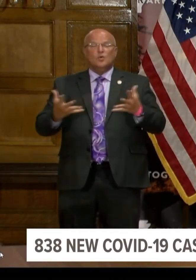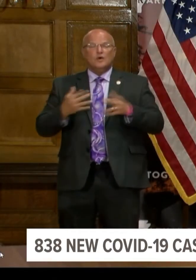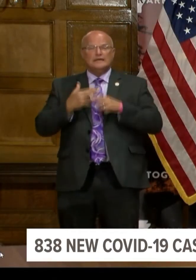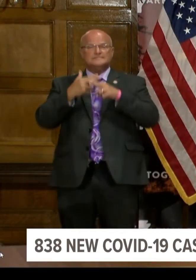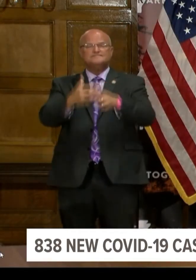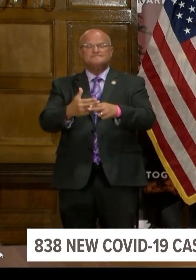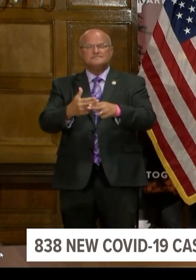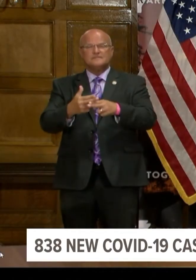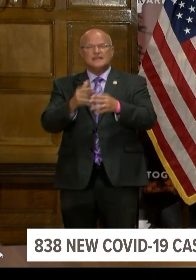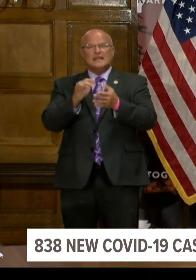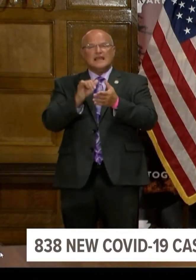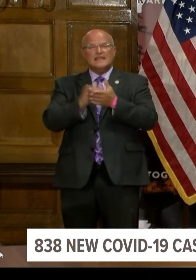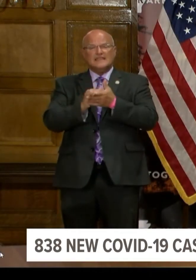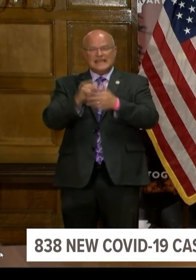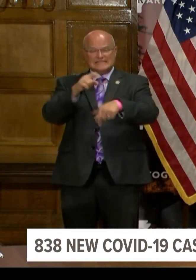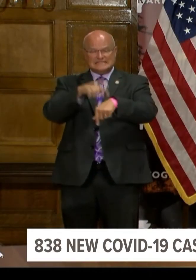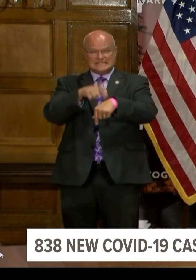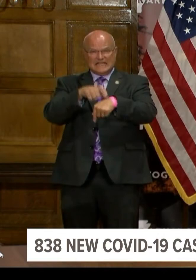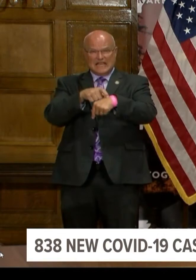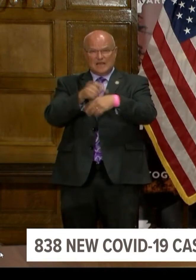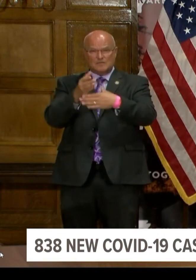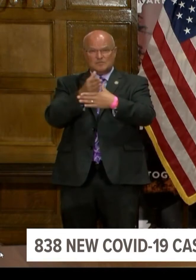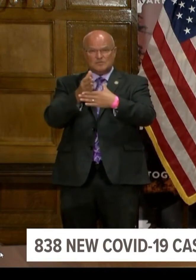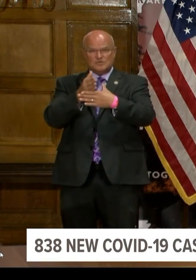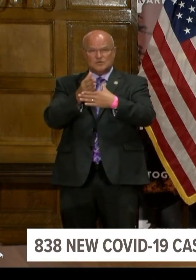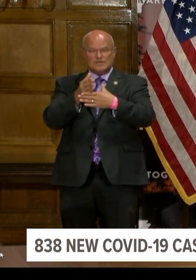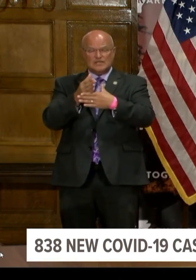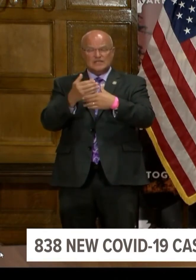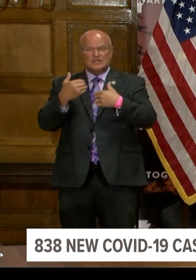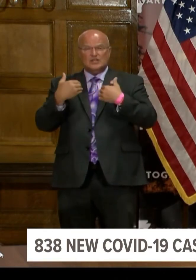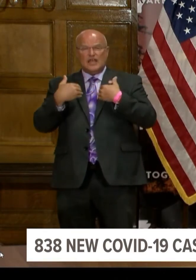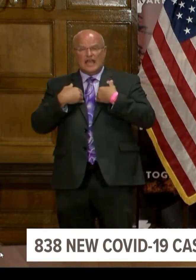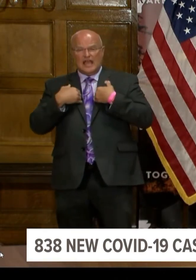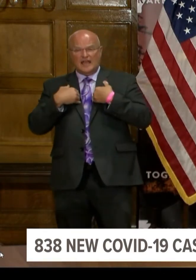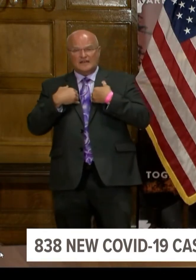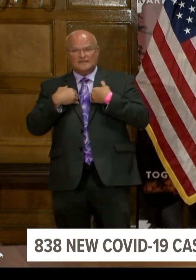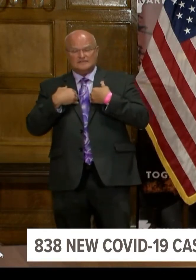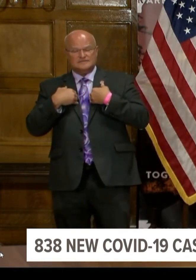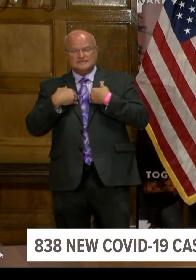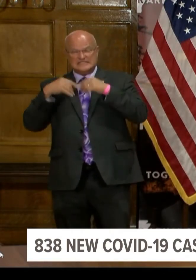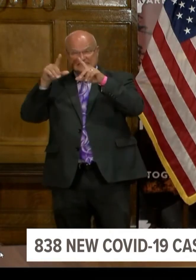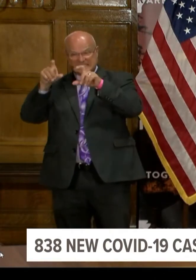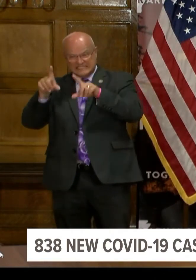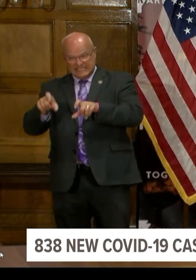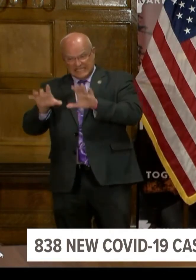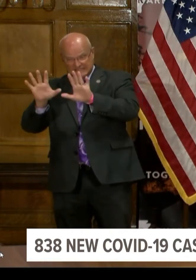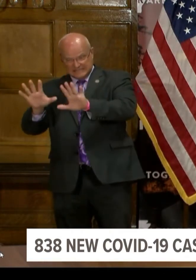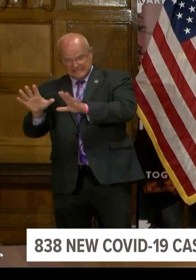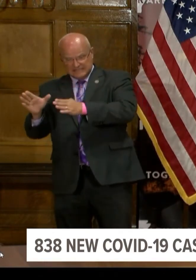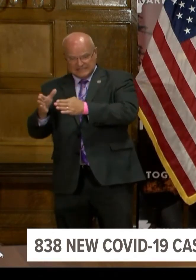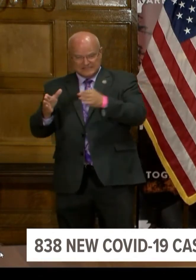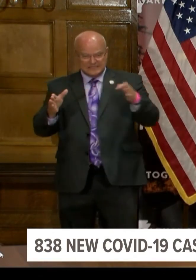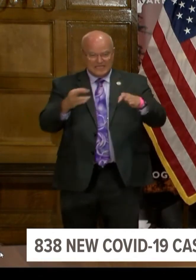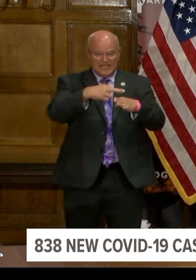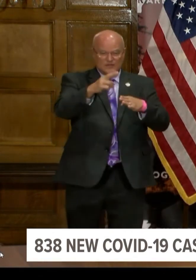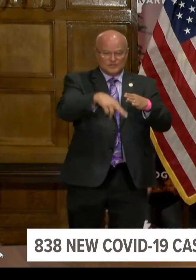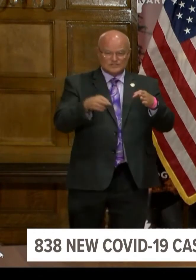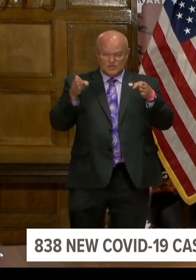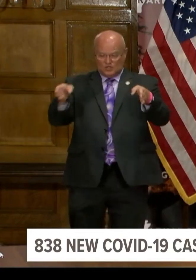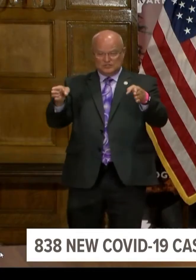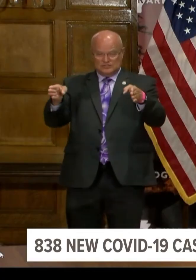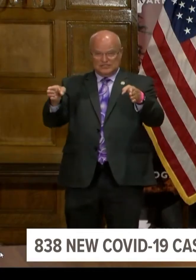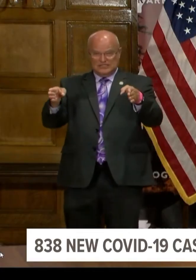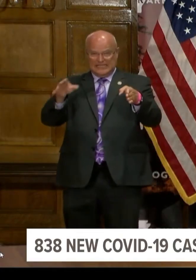referring to is that period of time from when you have the result, the test performed and the result given to